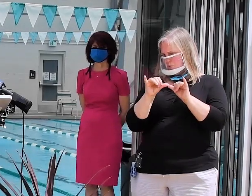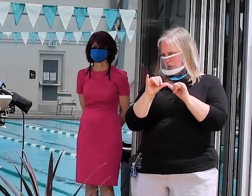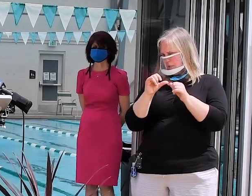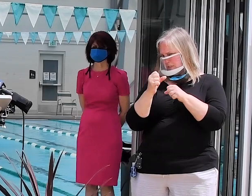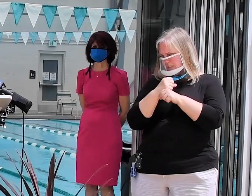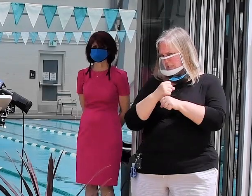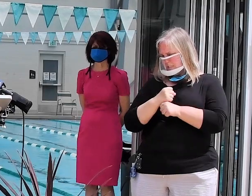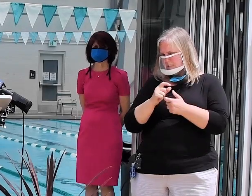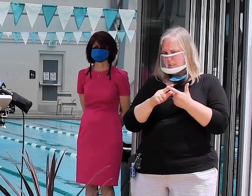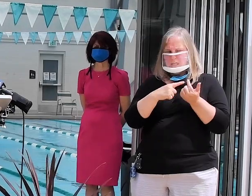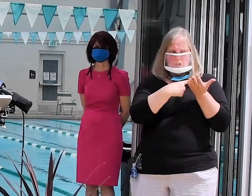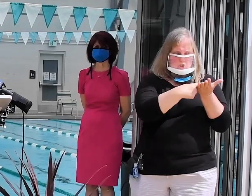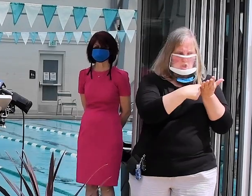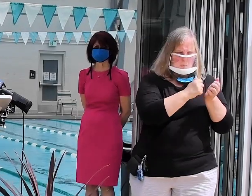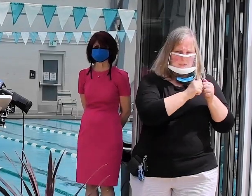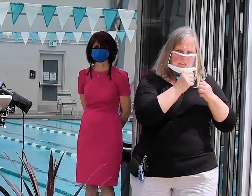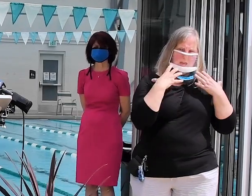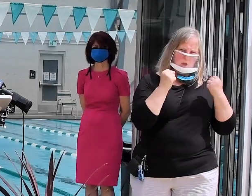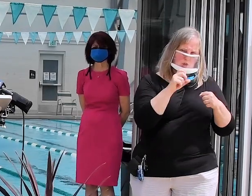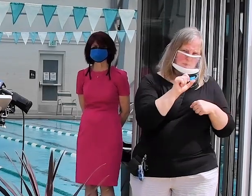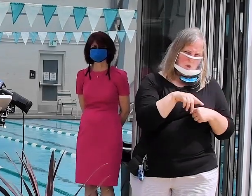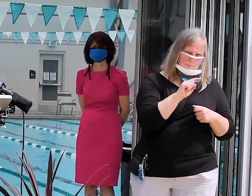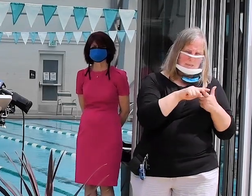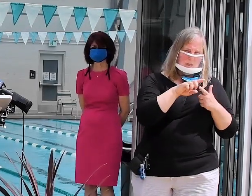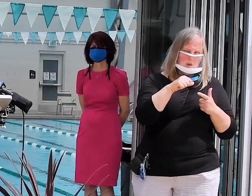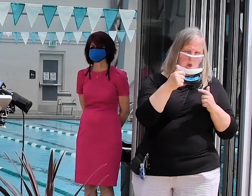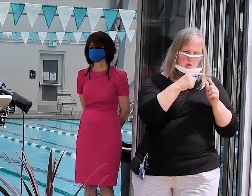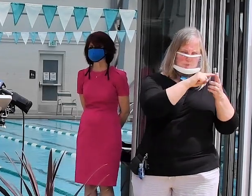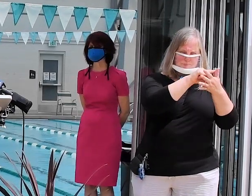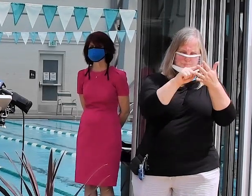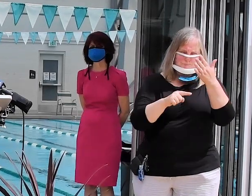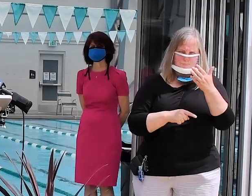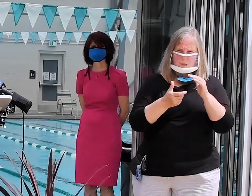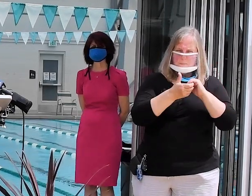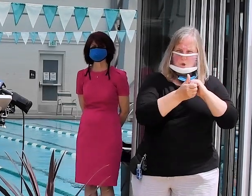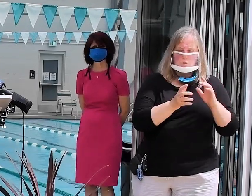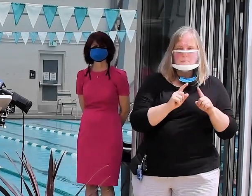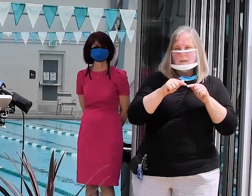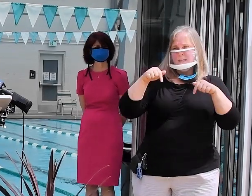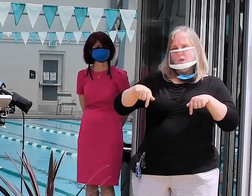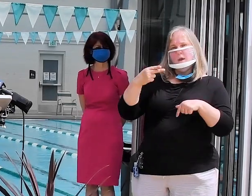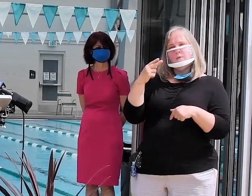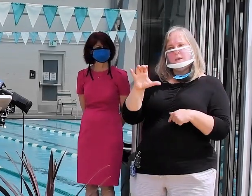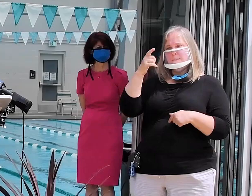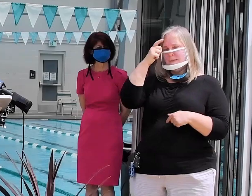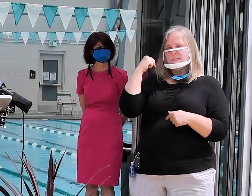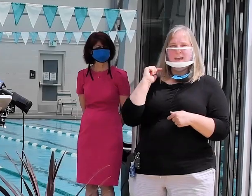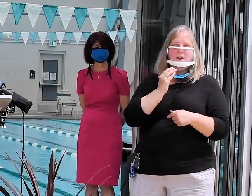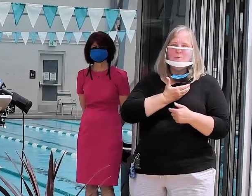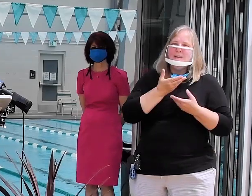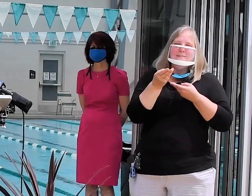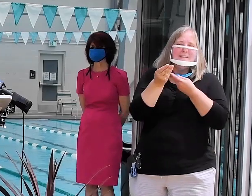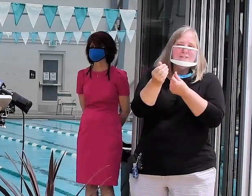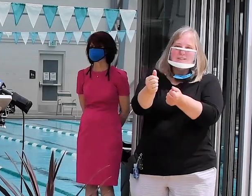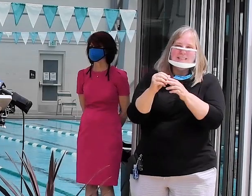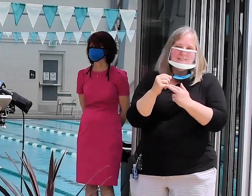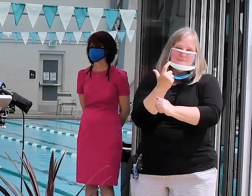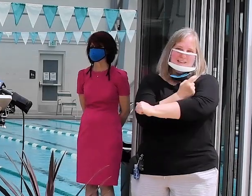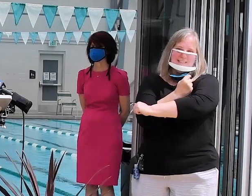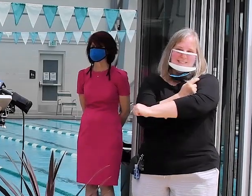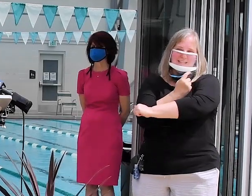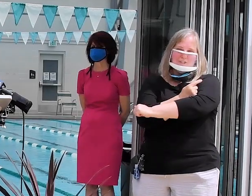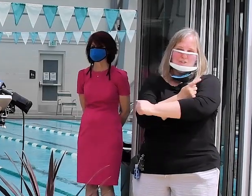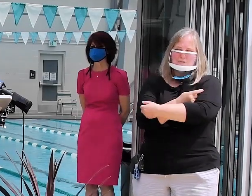our health department and our other partners. However, here in Howard County, because of our efficiency in